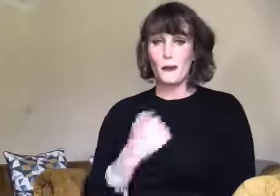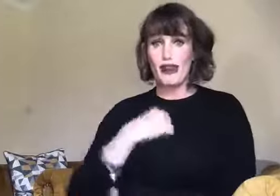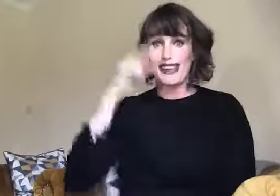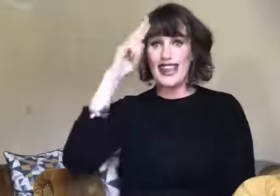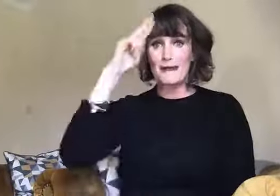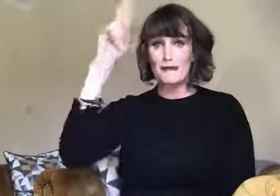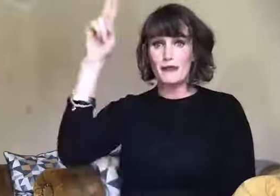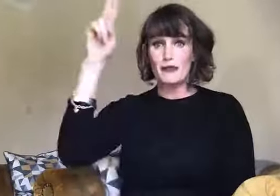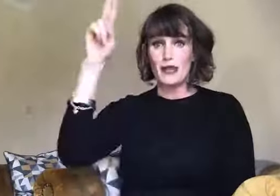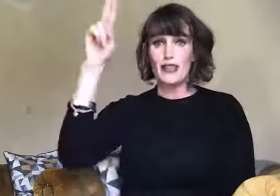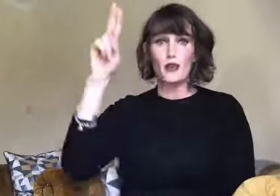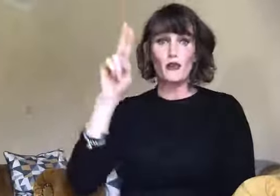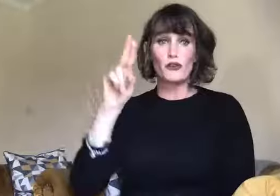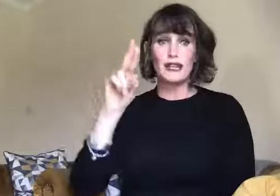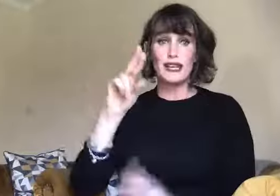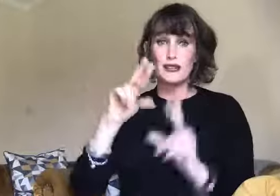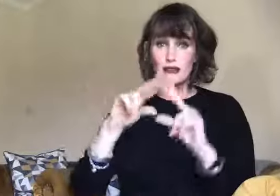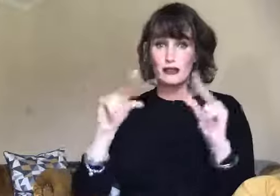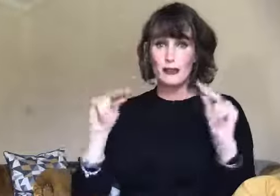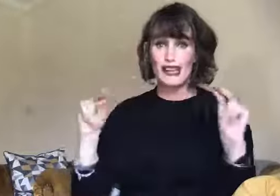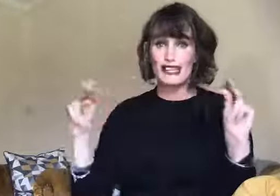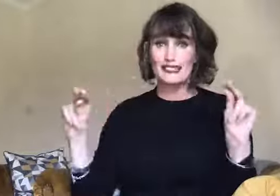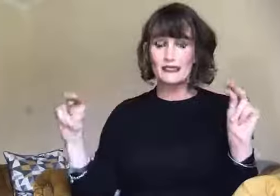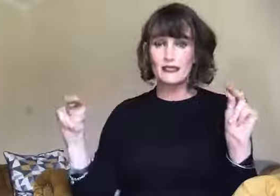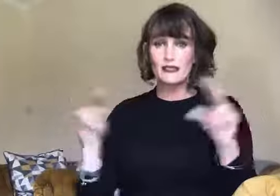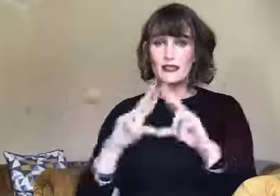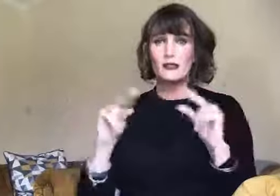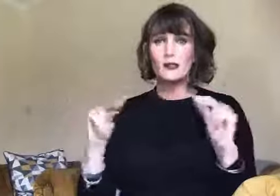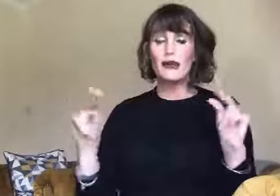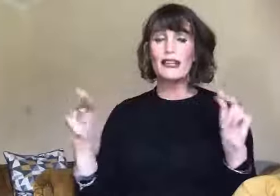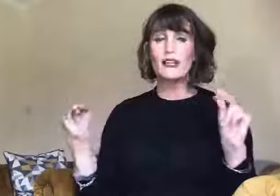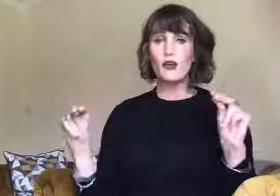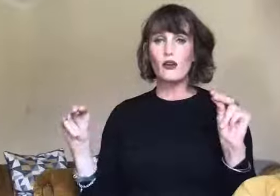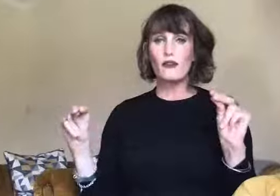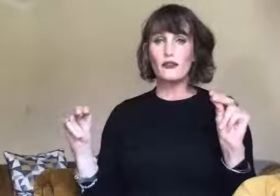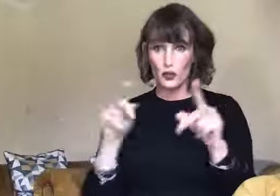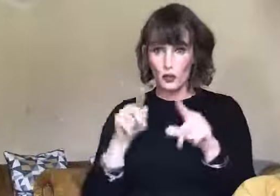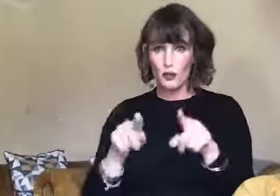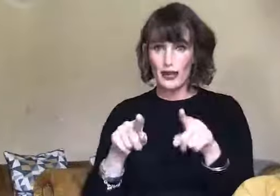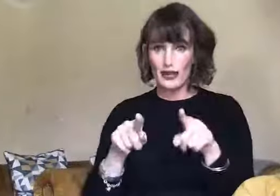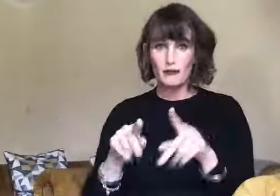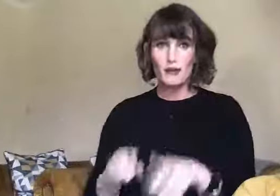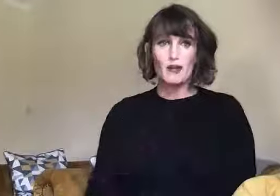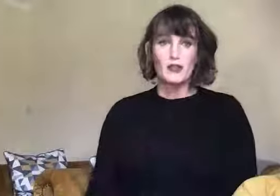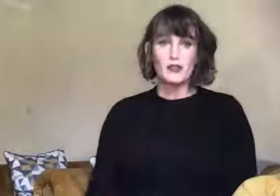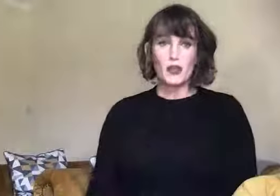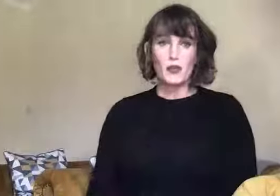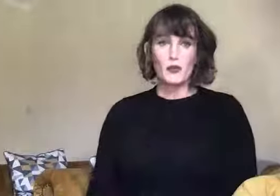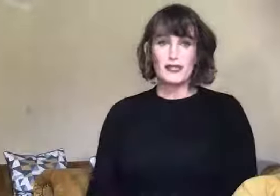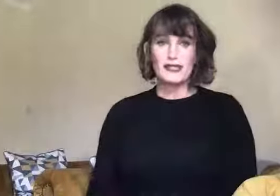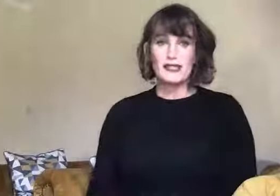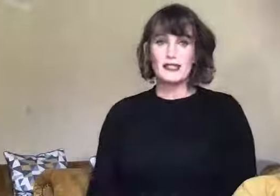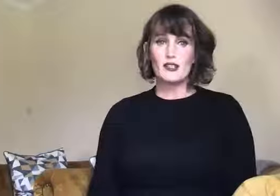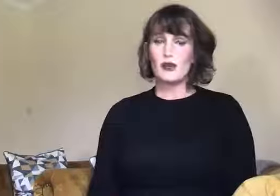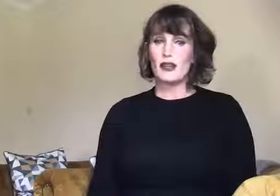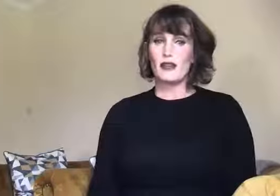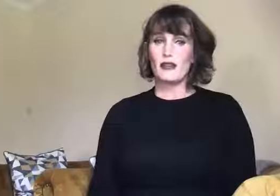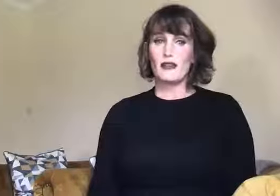my name, and then obviously the spelling of your name. So we did this with